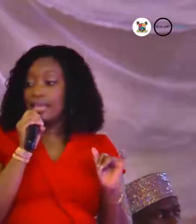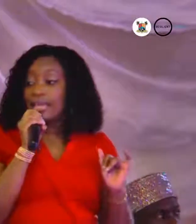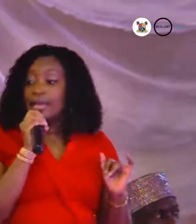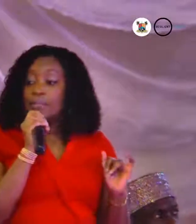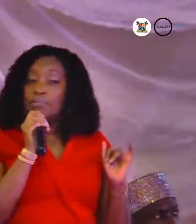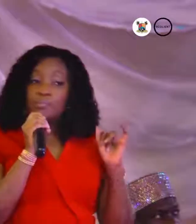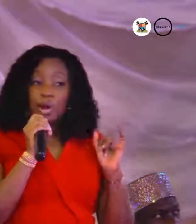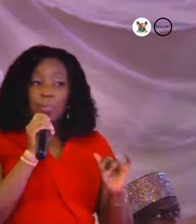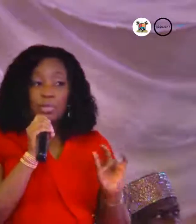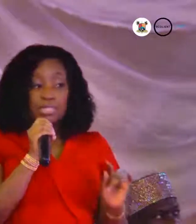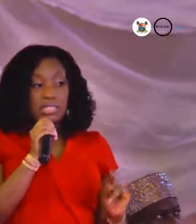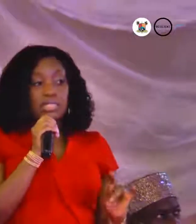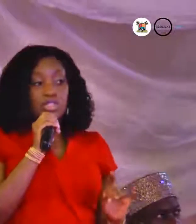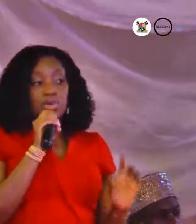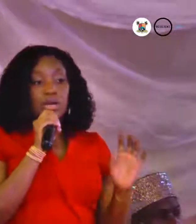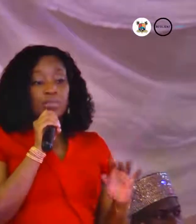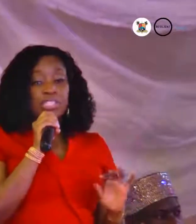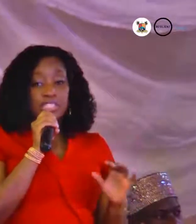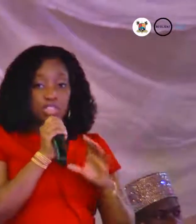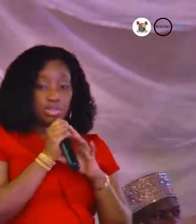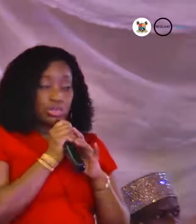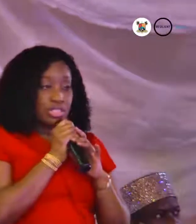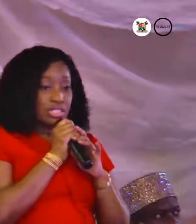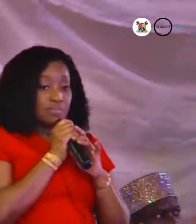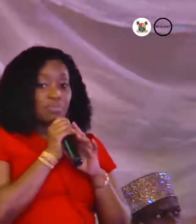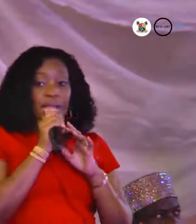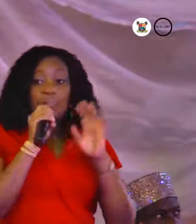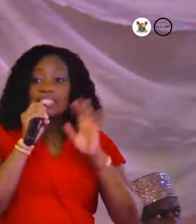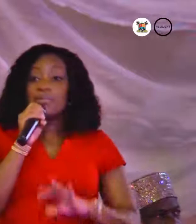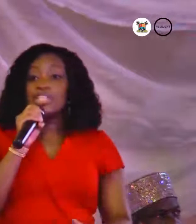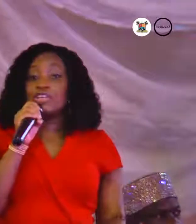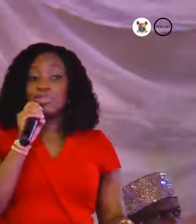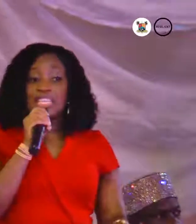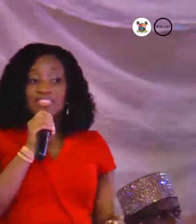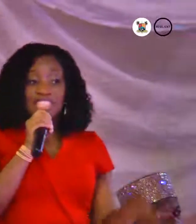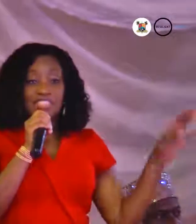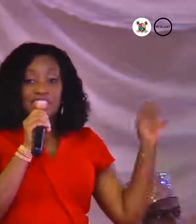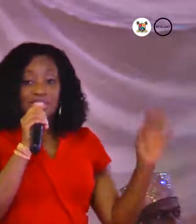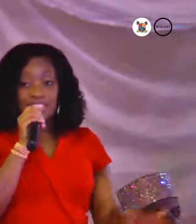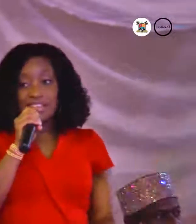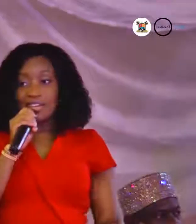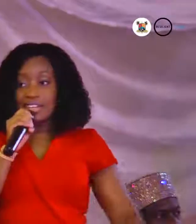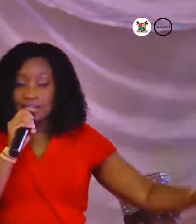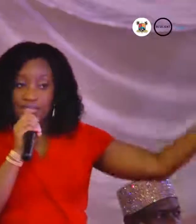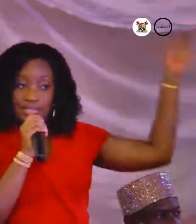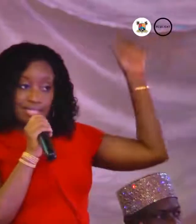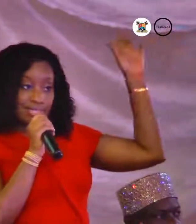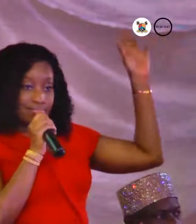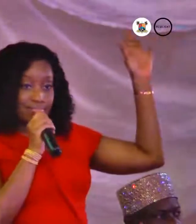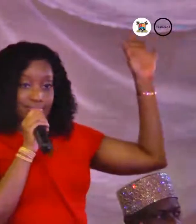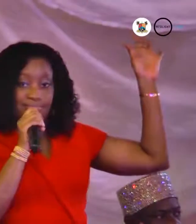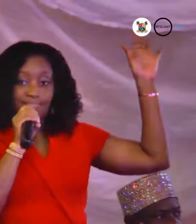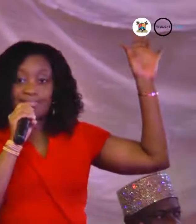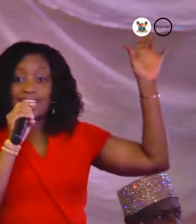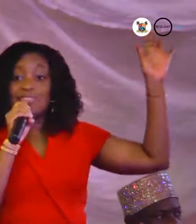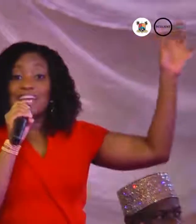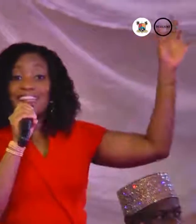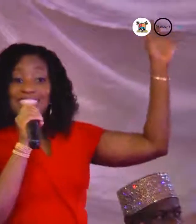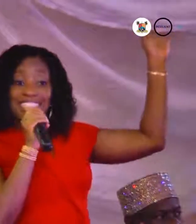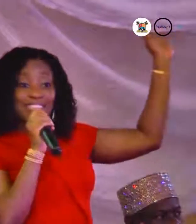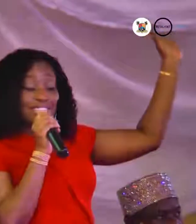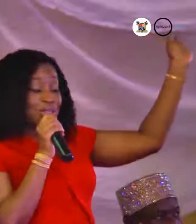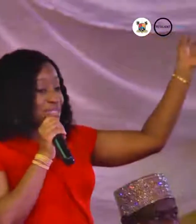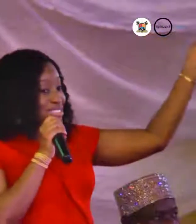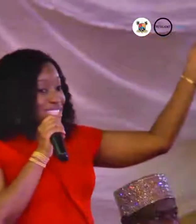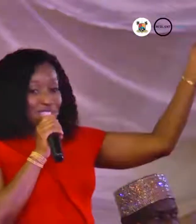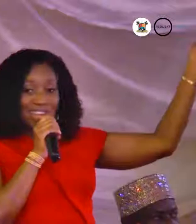capacity purposely to accommodate disruptions. Please, how many of us have generators in our house? If you